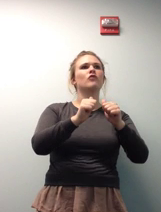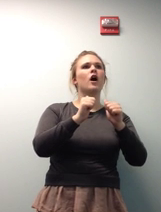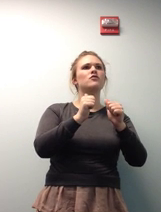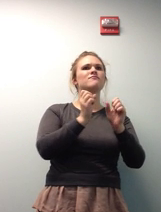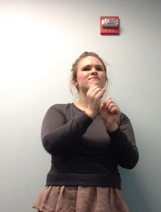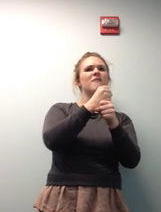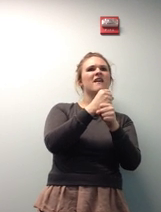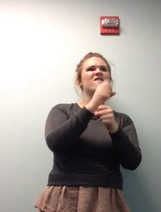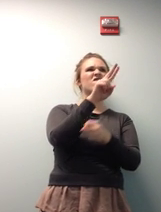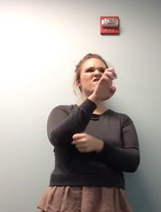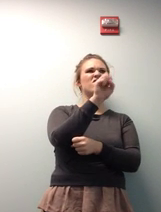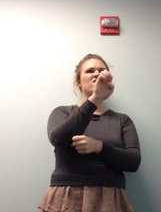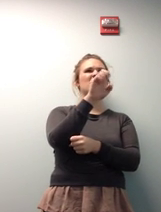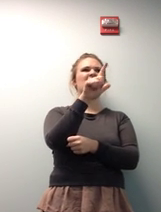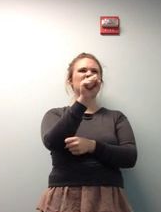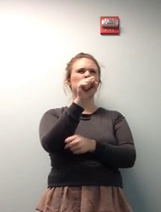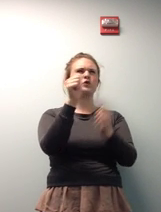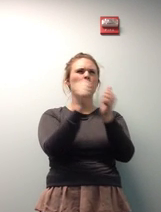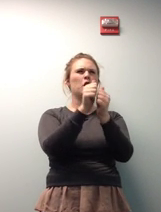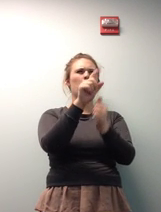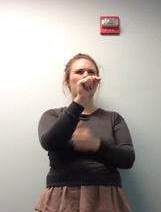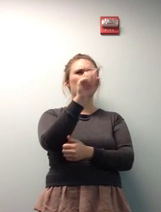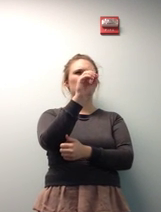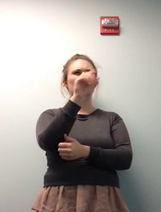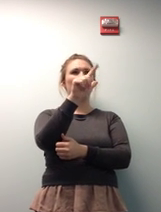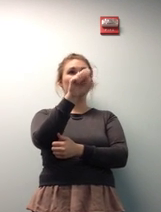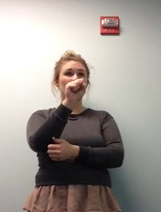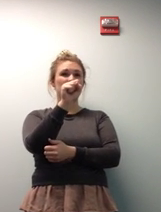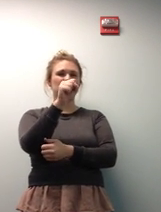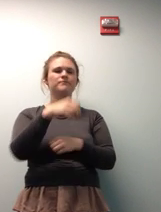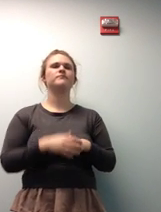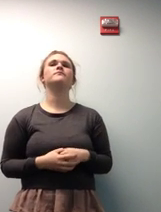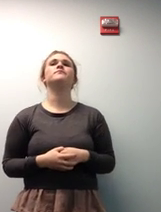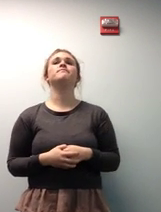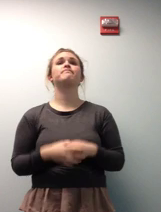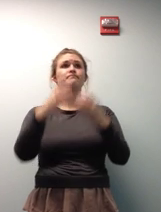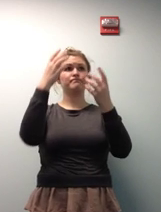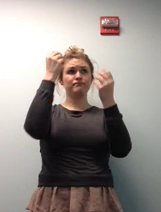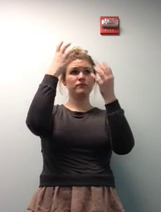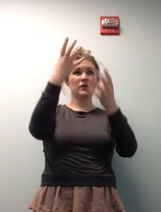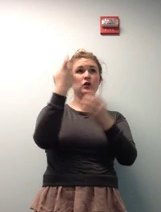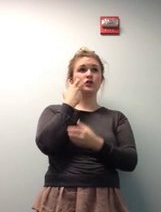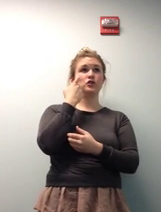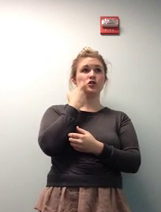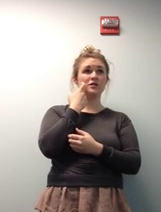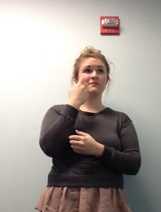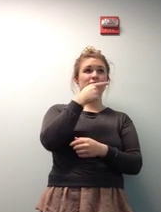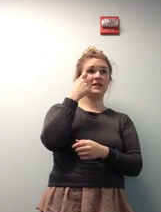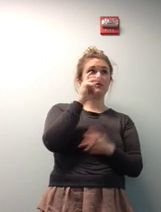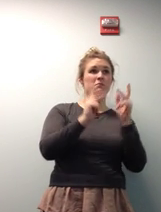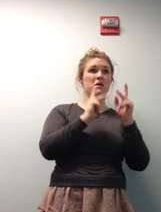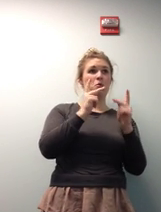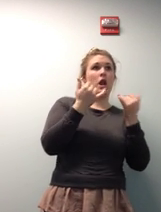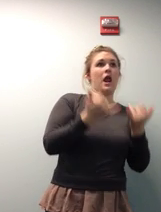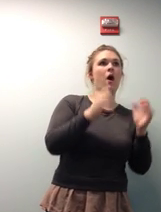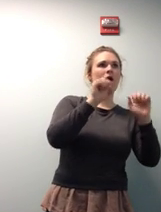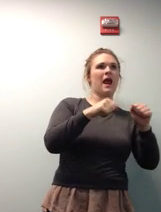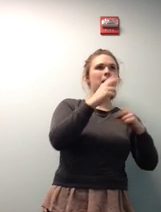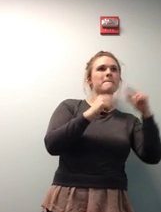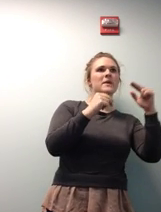everything. It's important to remember, just because a modern human can build something with Stone Age tools, it doesn't mean that a Stone